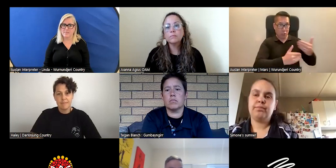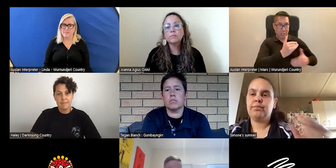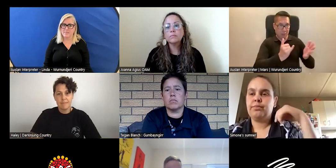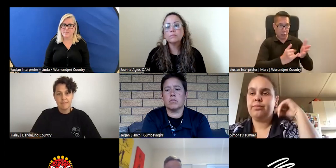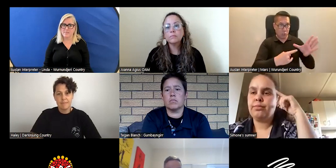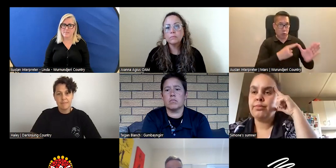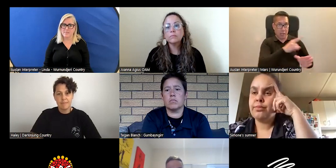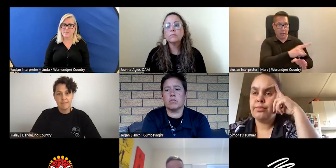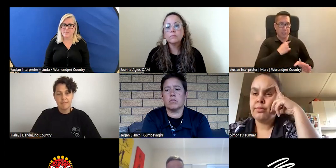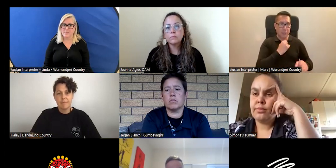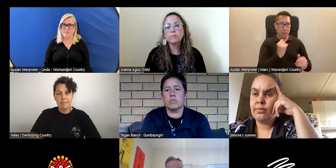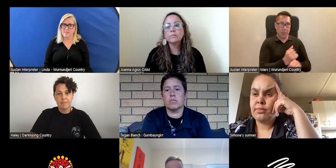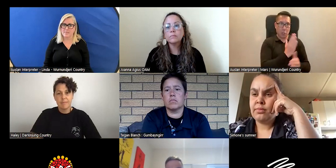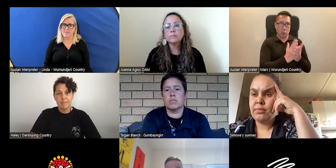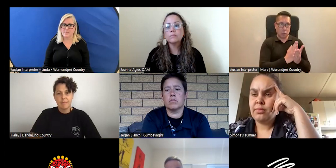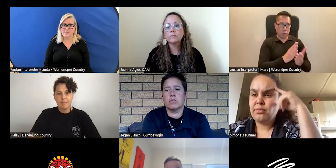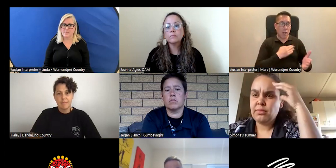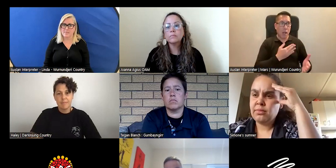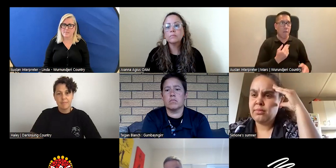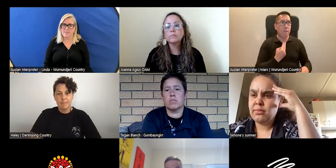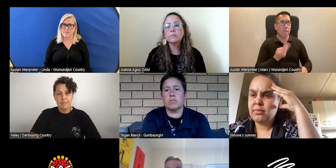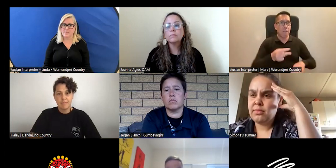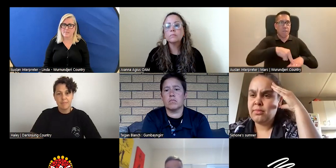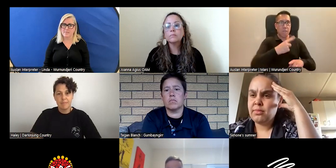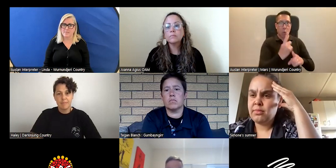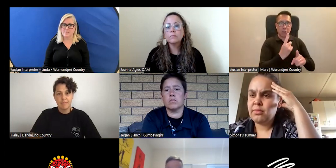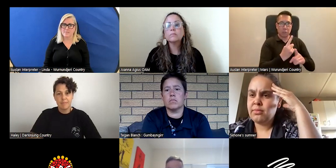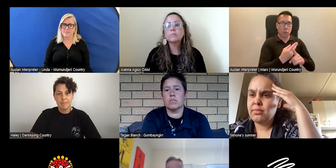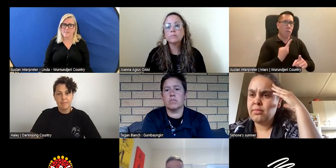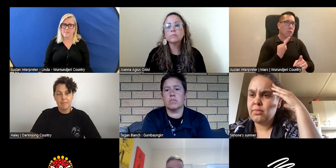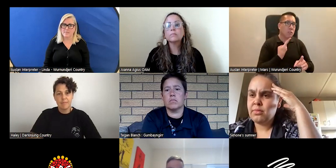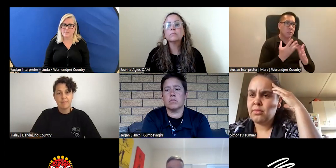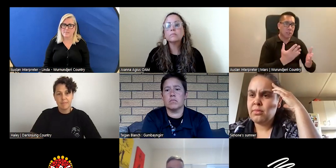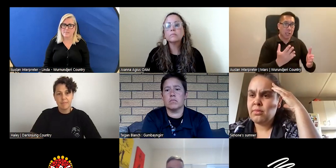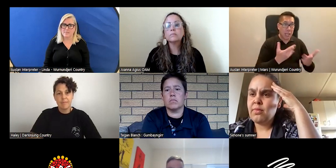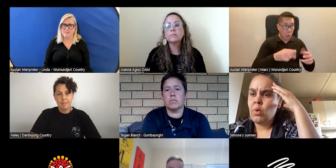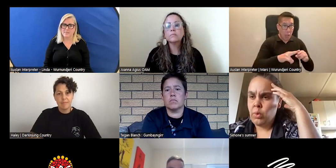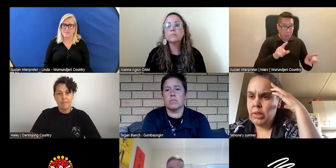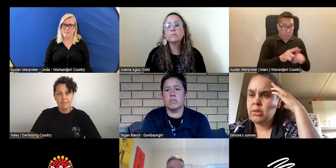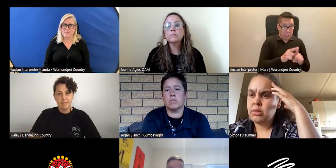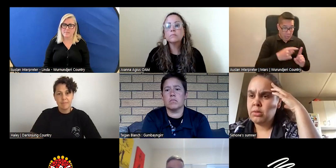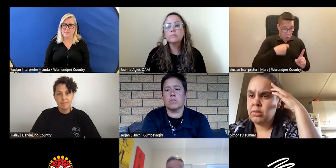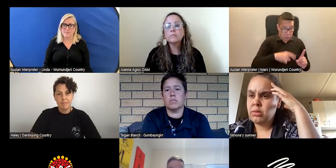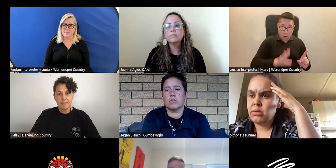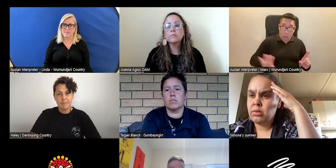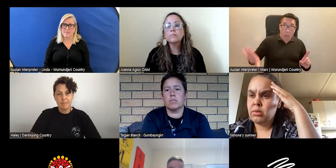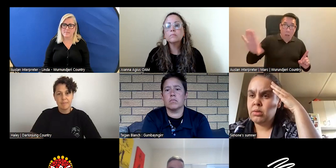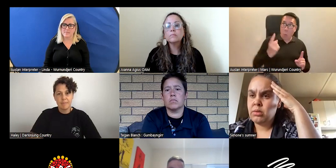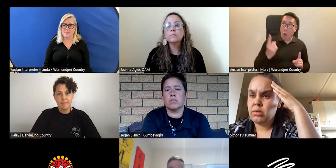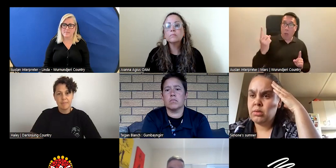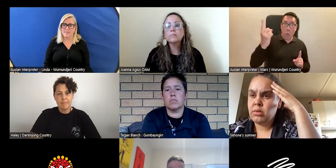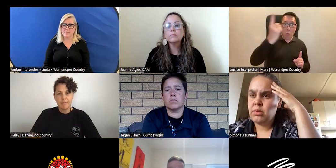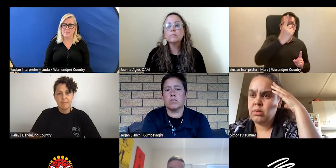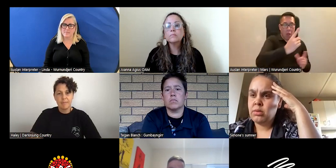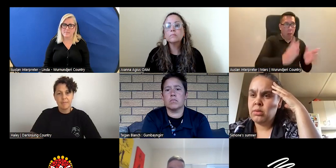together. If we had a commissioner in every state, we could probably get a lot more clear messaging across how the